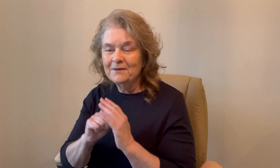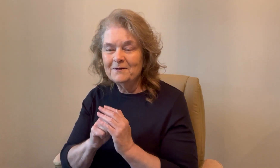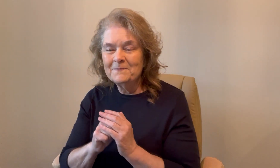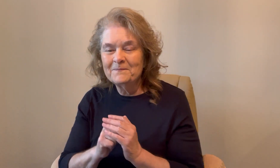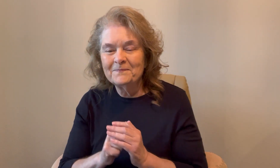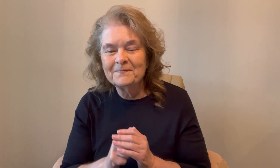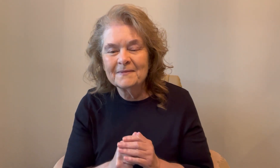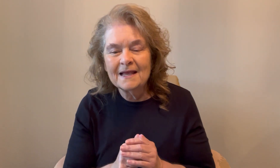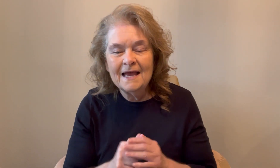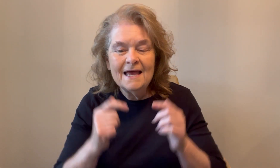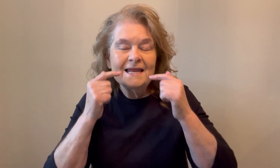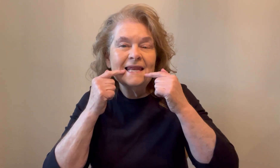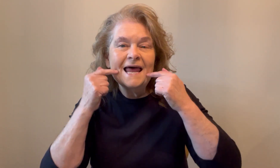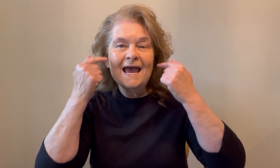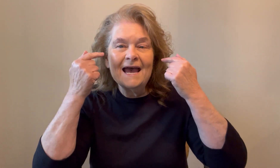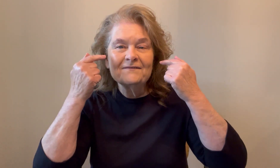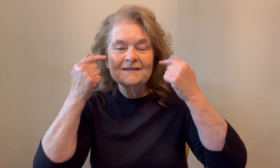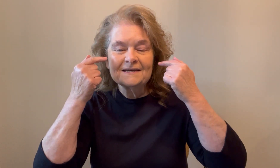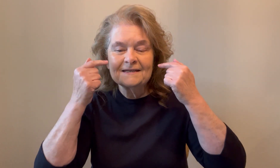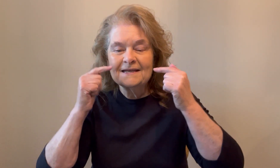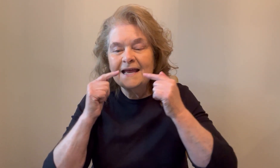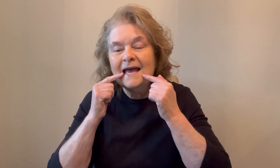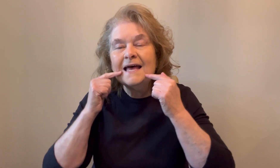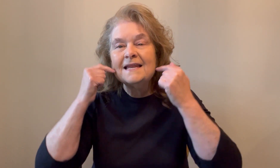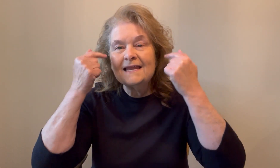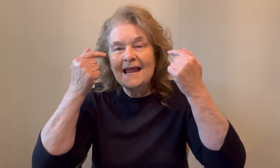stepmother laughed